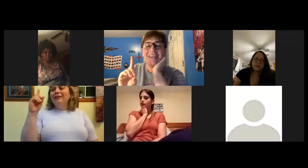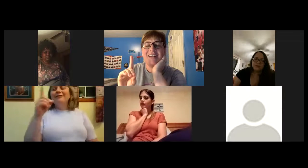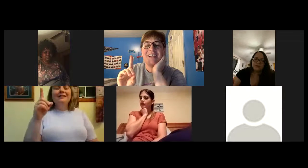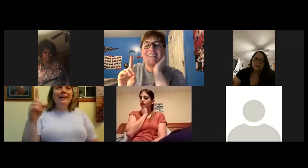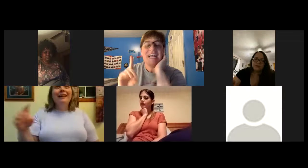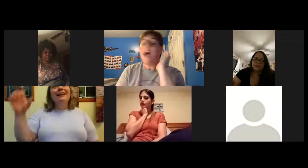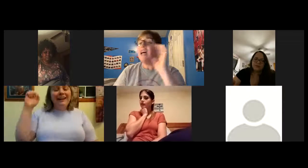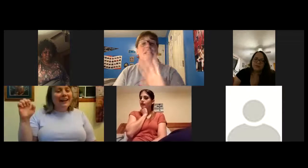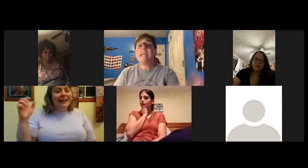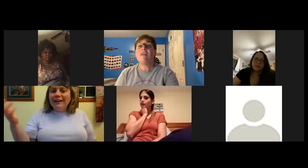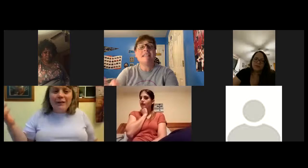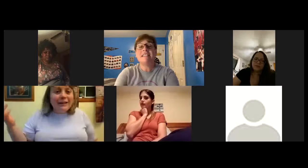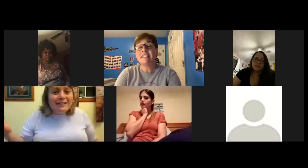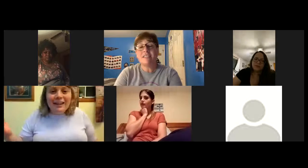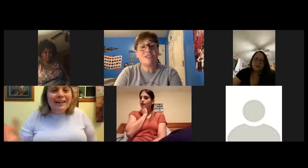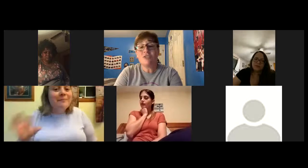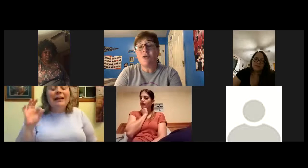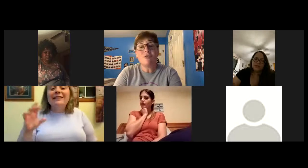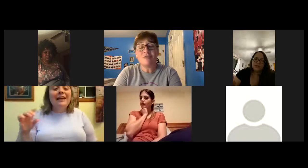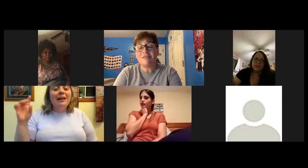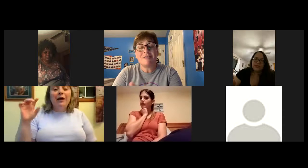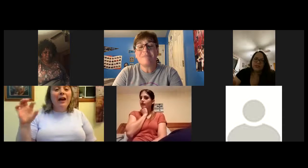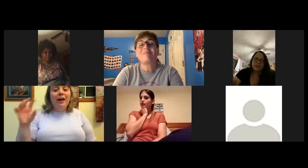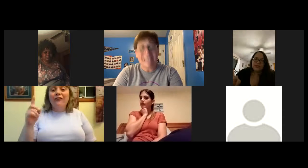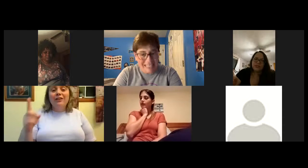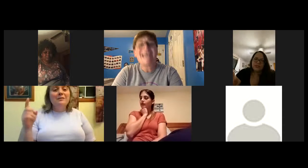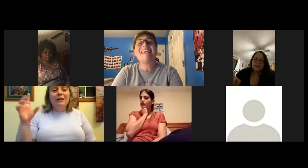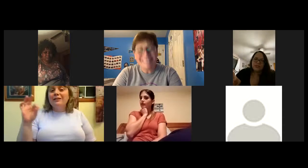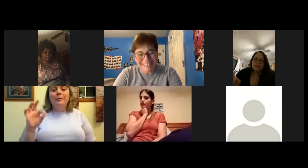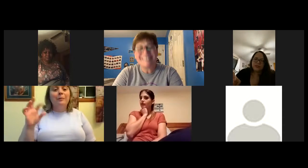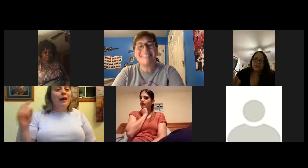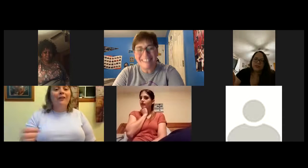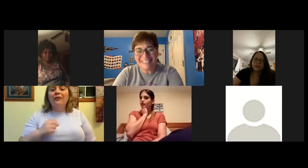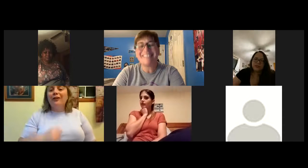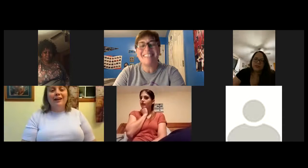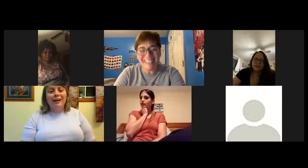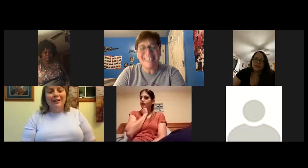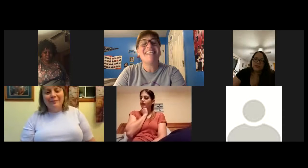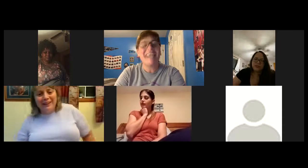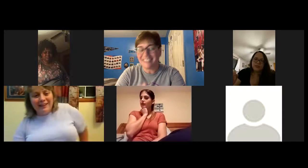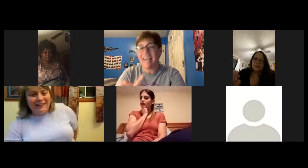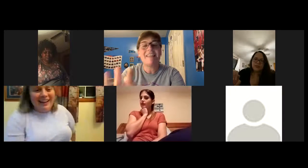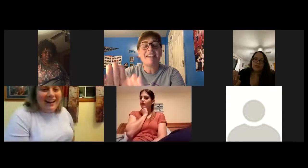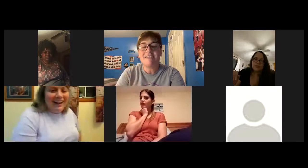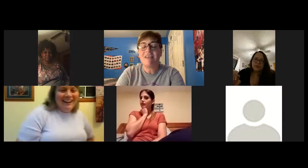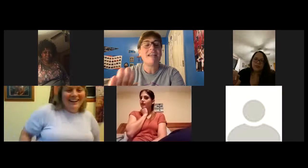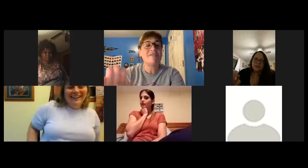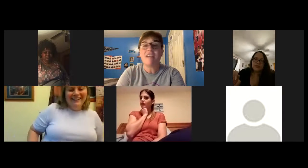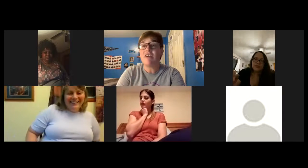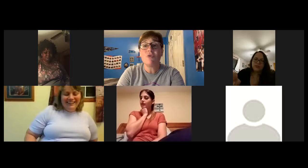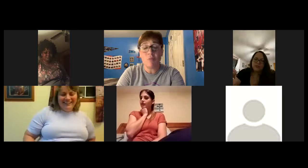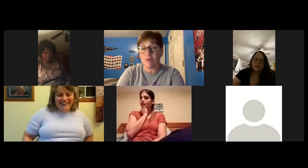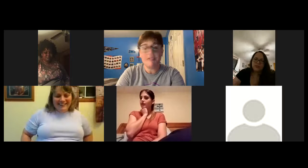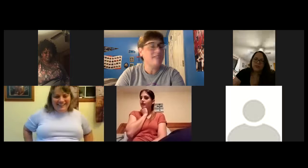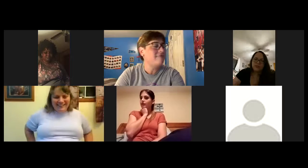like, oh, D, E. Like now, I mean, it's in my D and my F is messed up every time. Yes, and that is